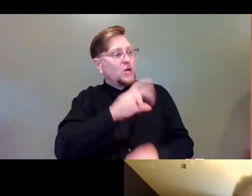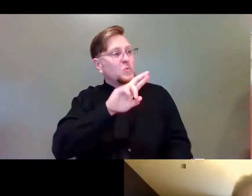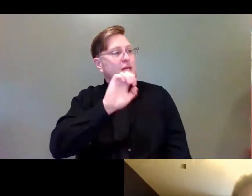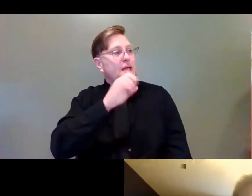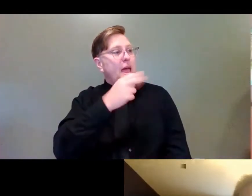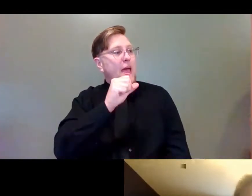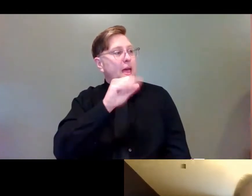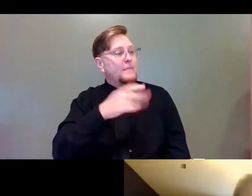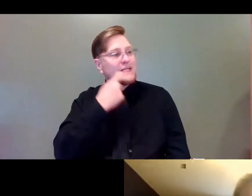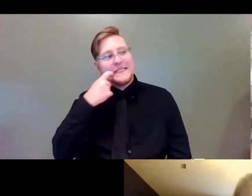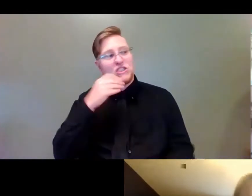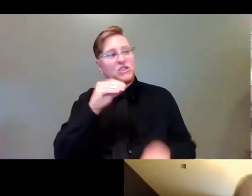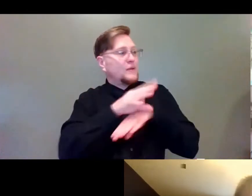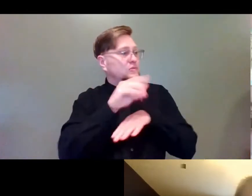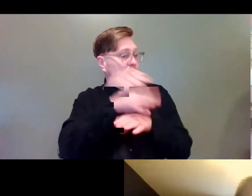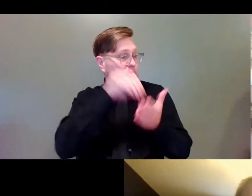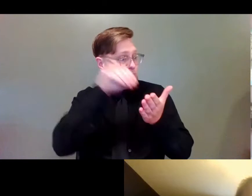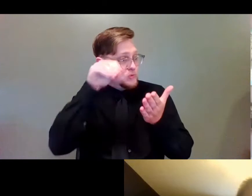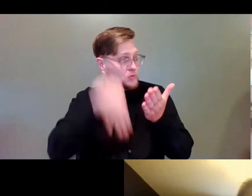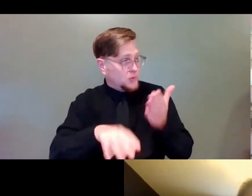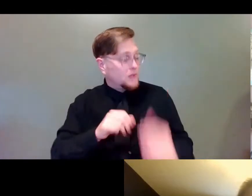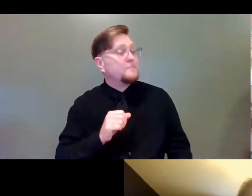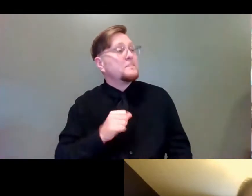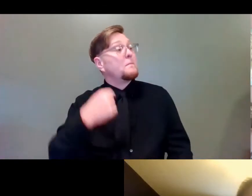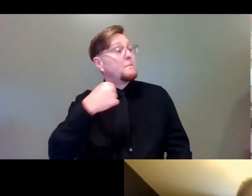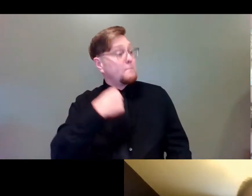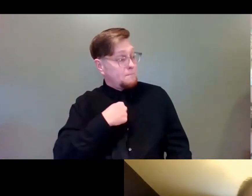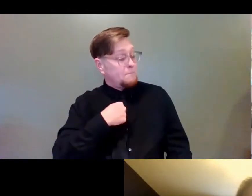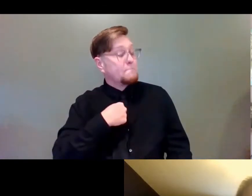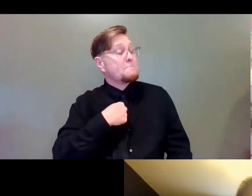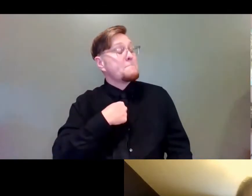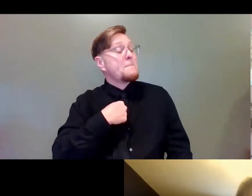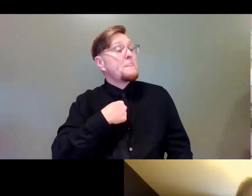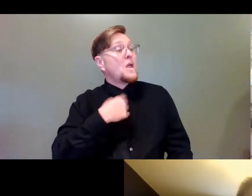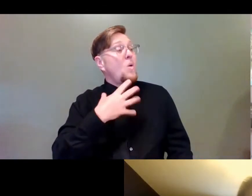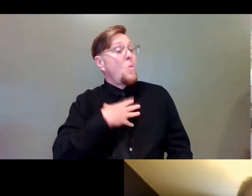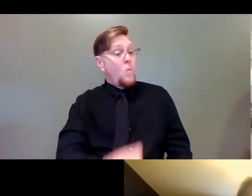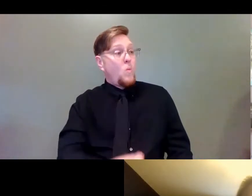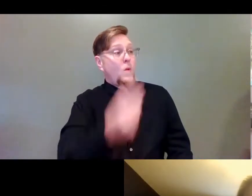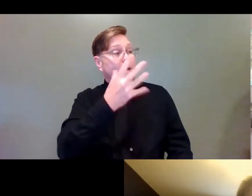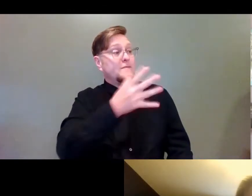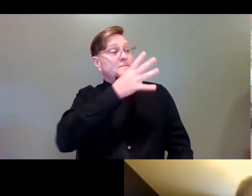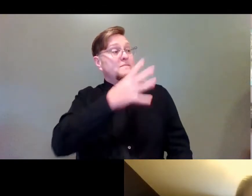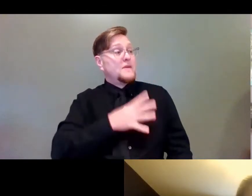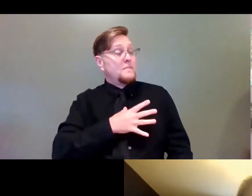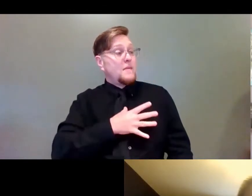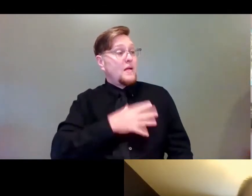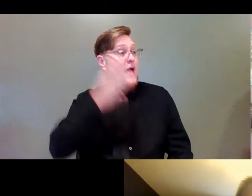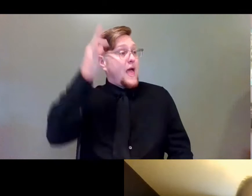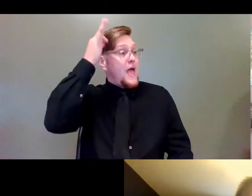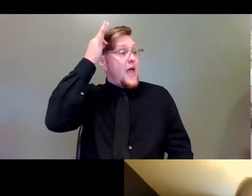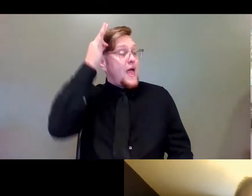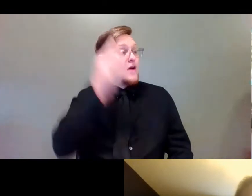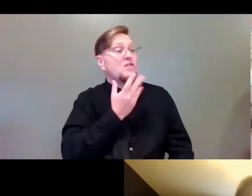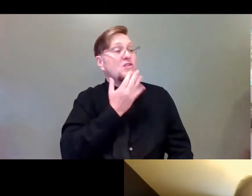addiction counseling student. I am white female. I have brown hair back in a bun,